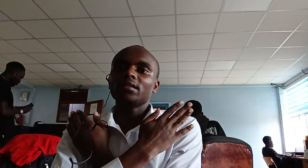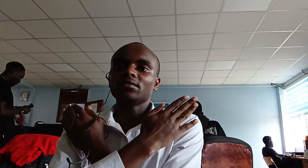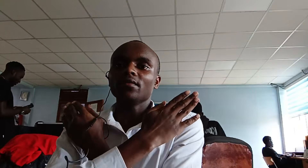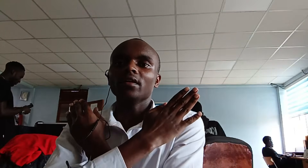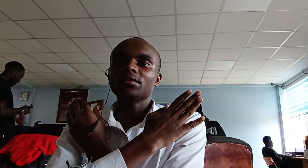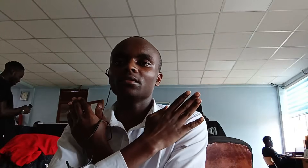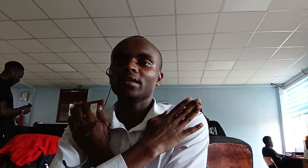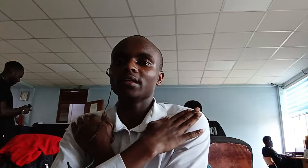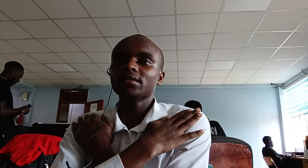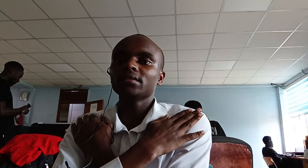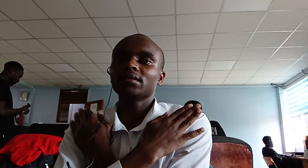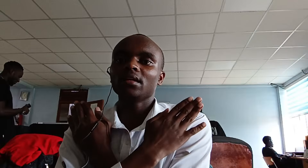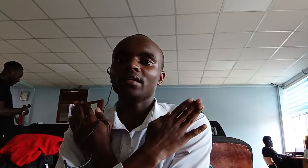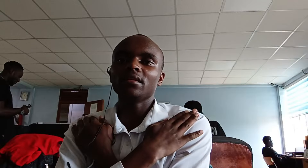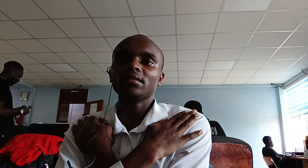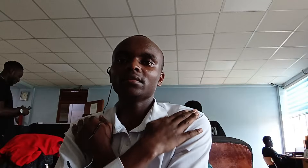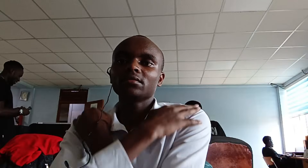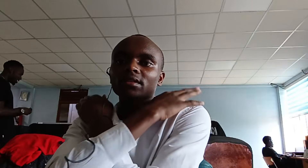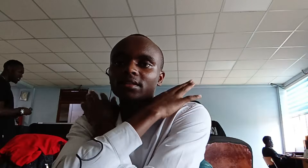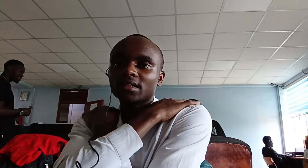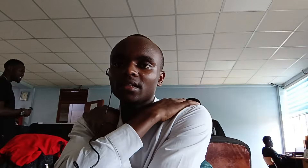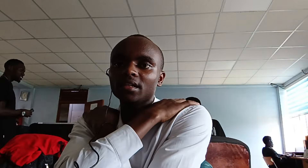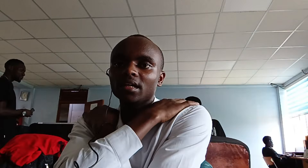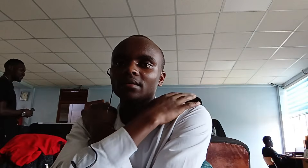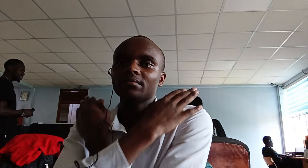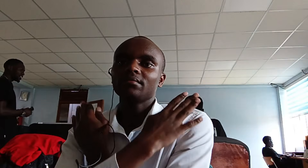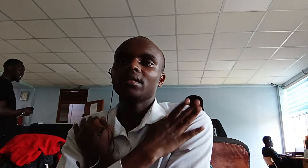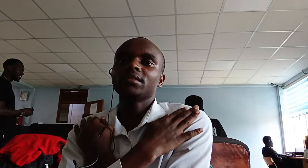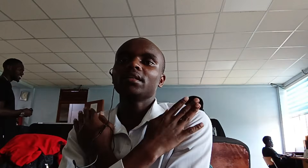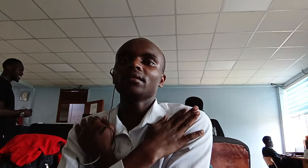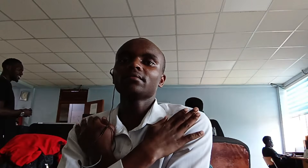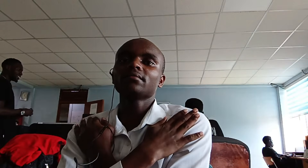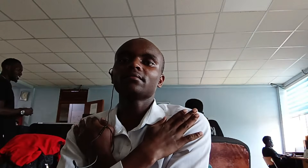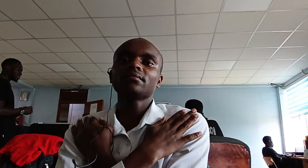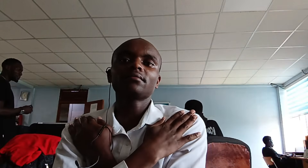on the shoulders like this. Not entirely here, but here.